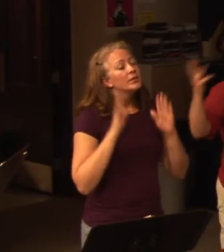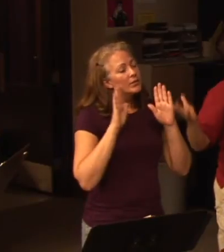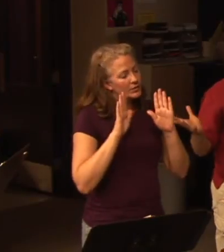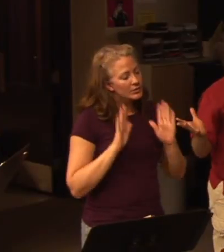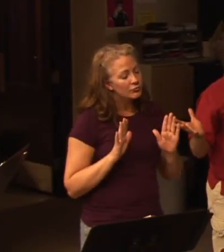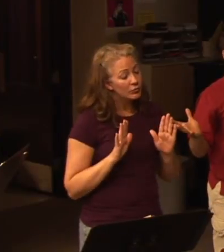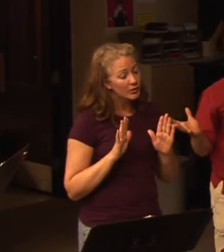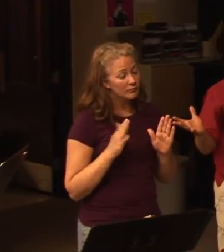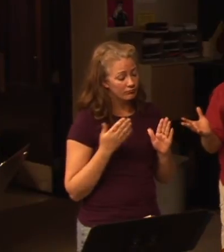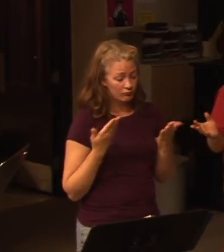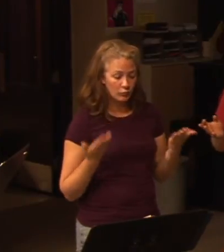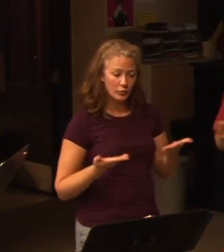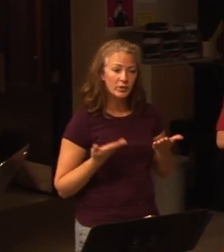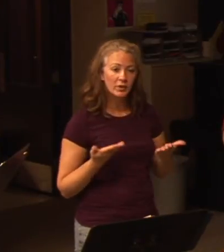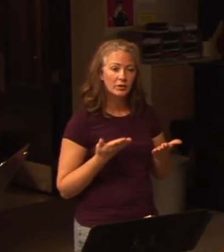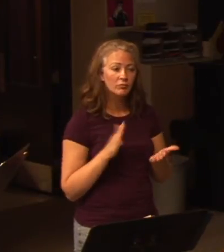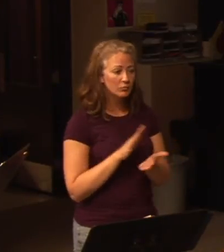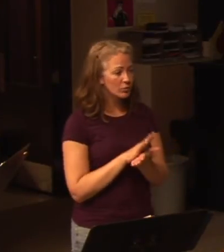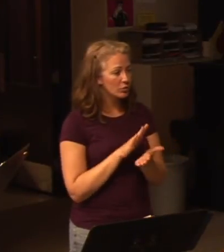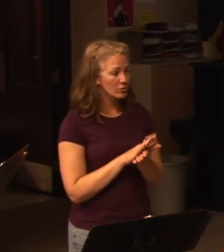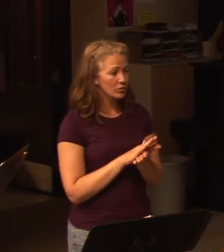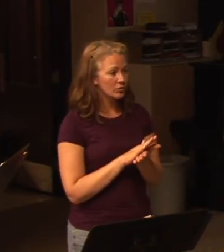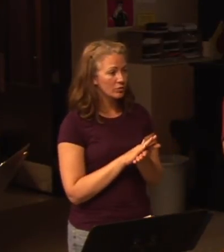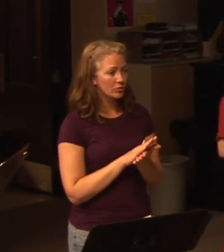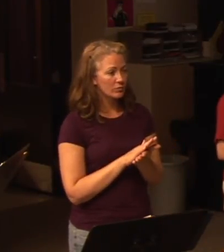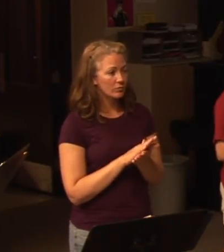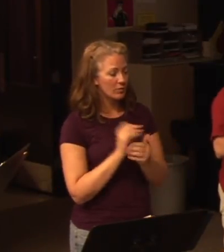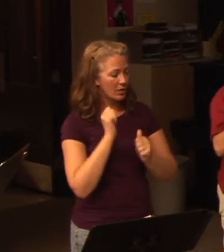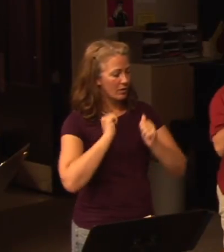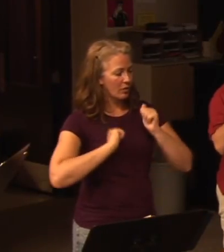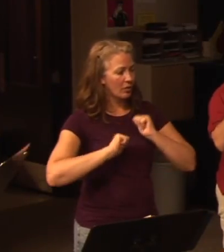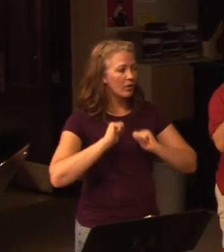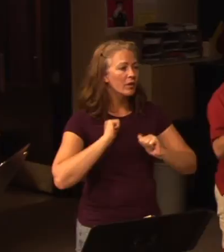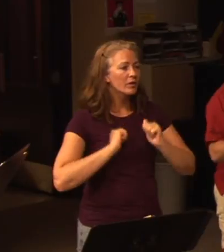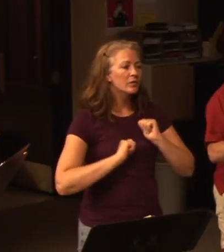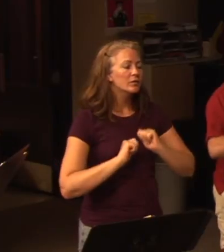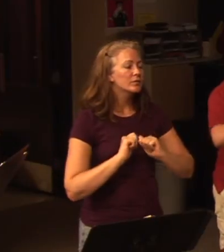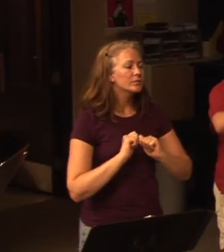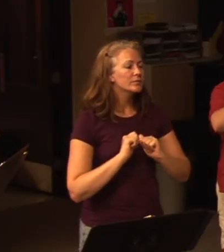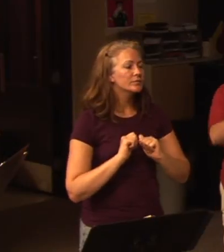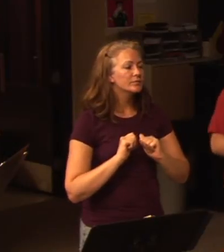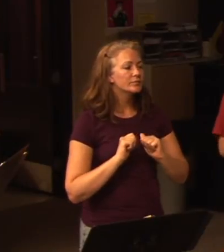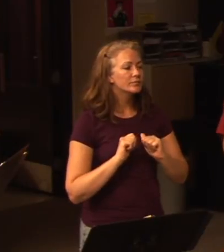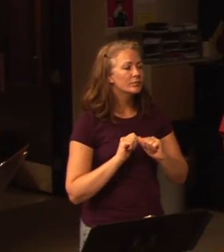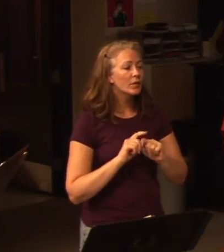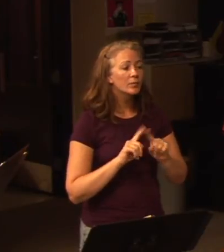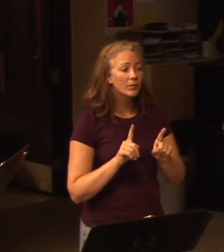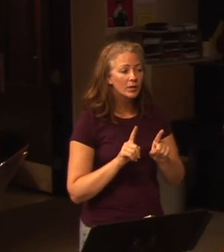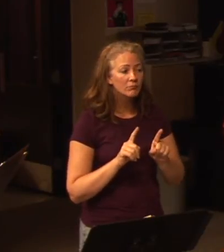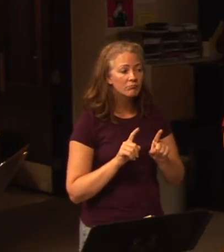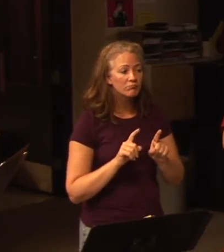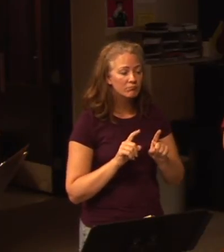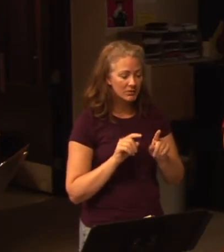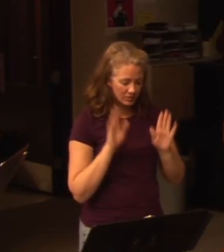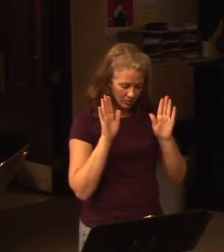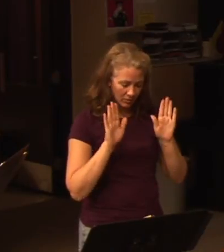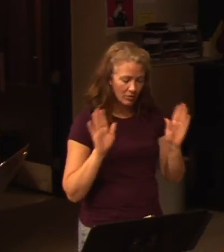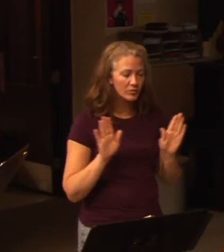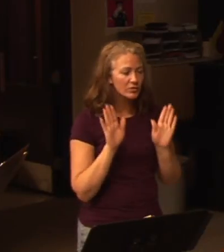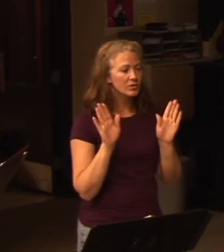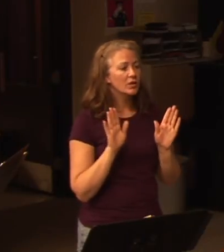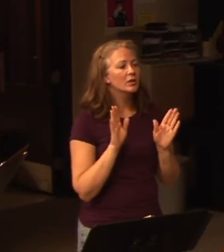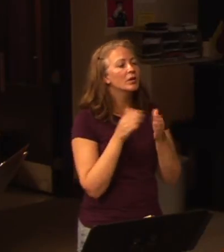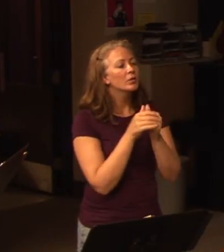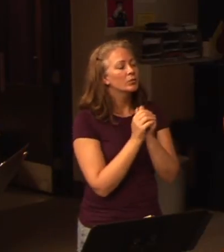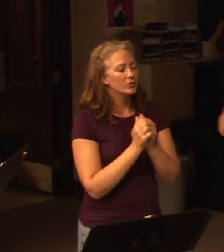Like, we're here in the school. We've been in the theater. We've been in these other places. And that's great, but this is our Sunday worship. This is, you know,